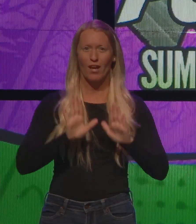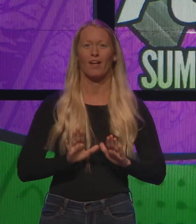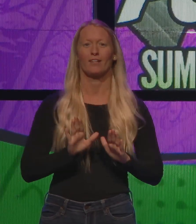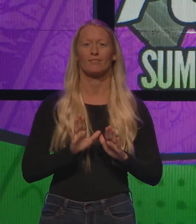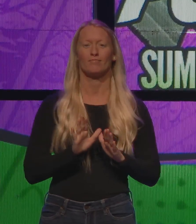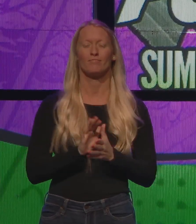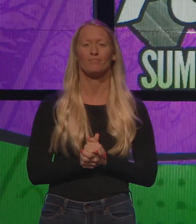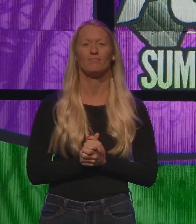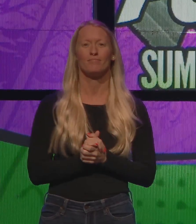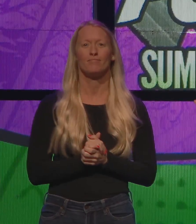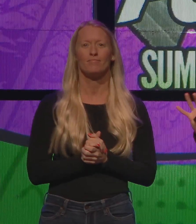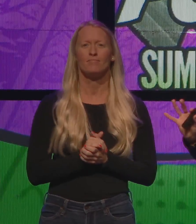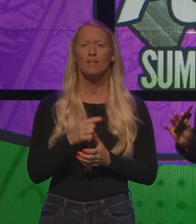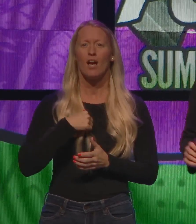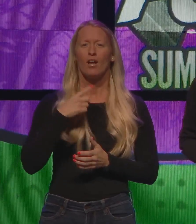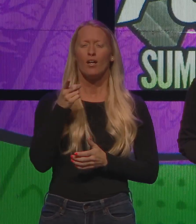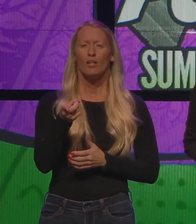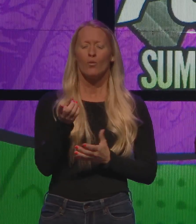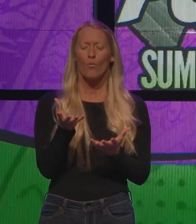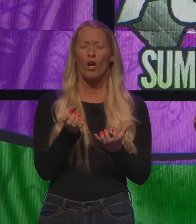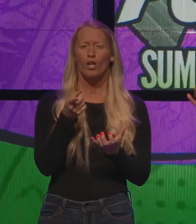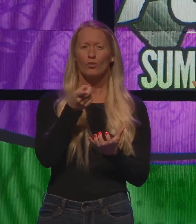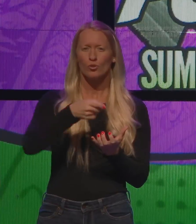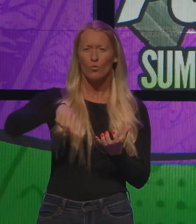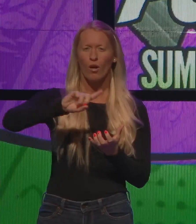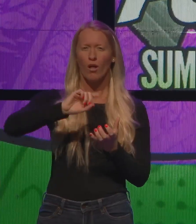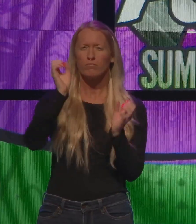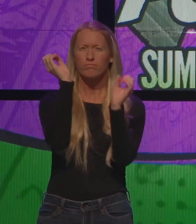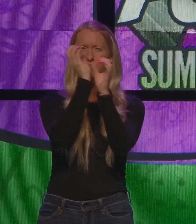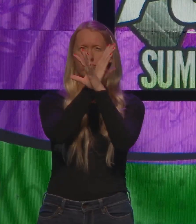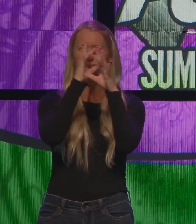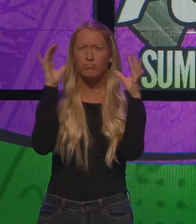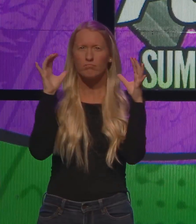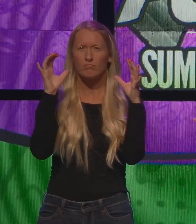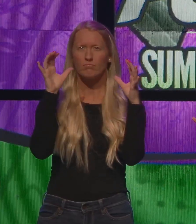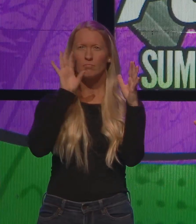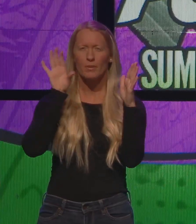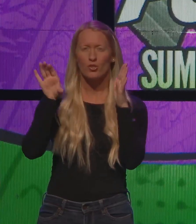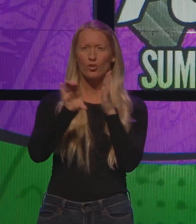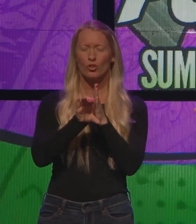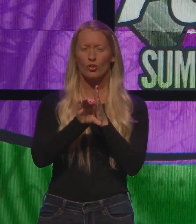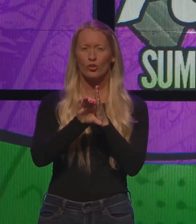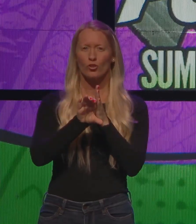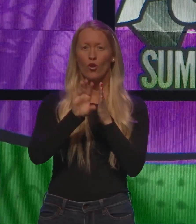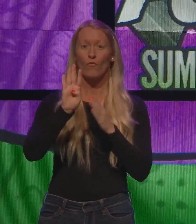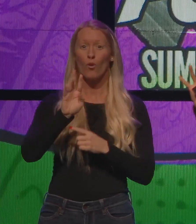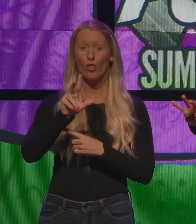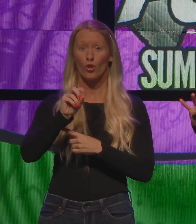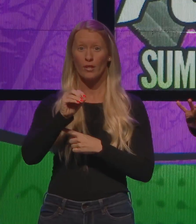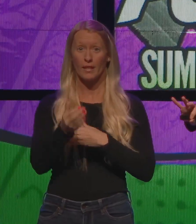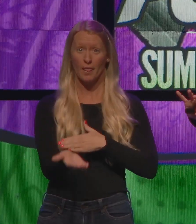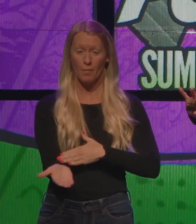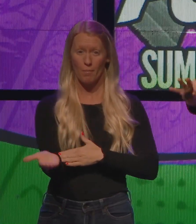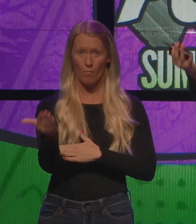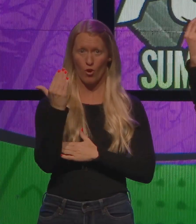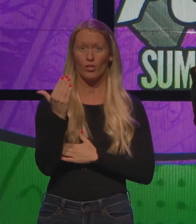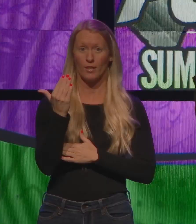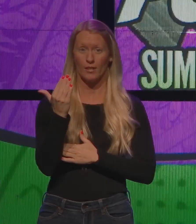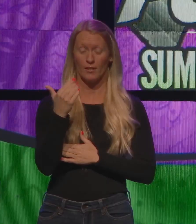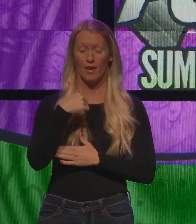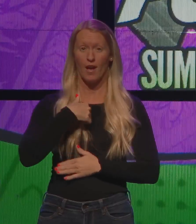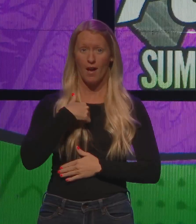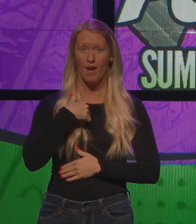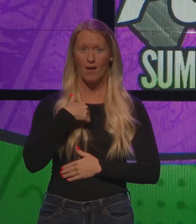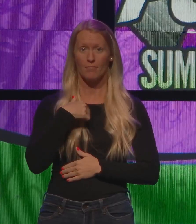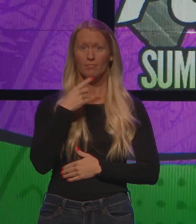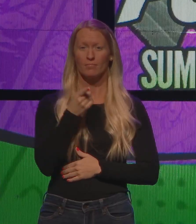But I want you guys to picture this. It is 4:30 in the morning, okay? It's 4:30 in the morning. I am in